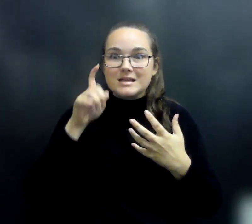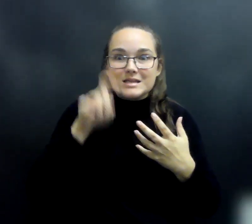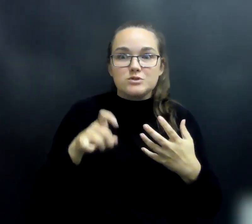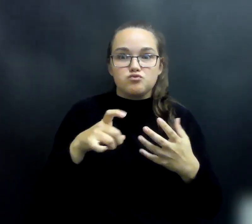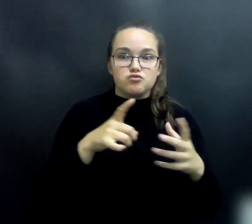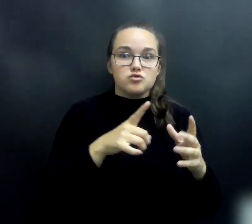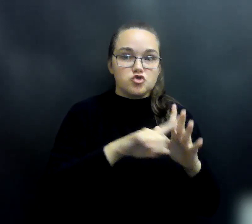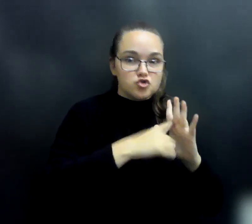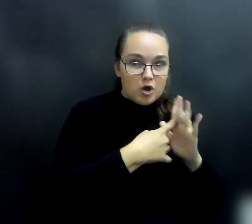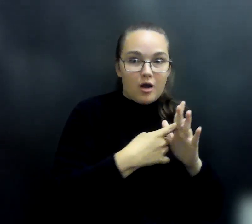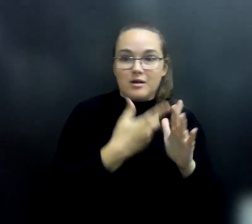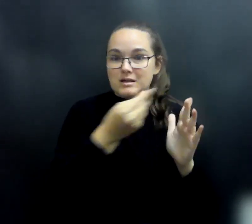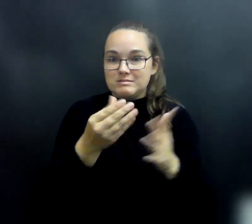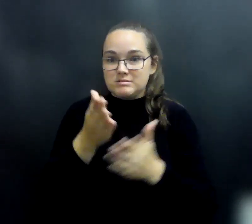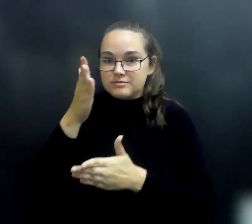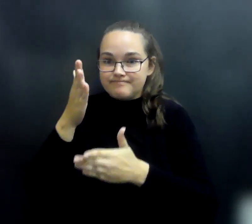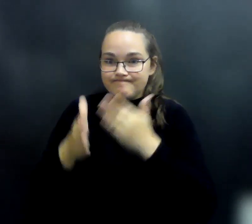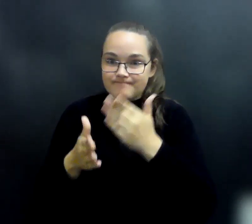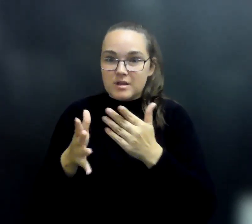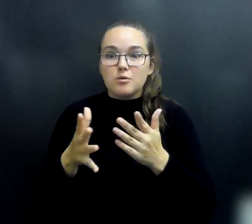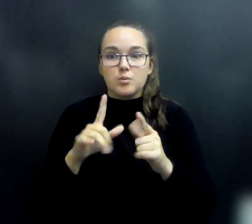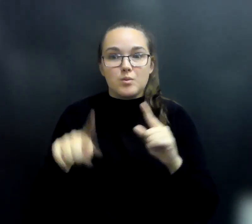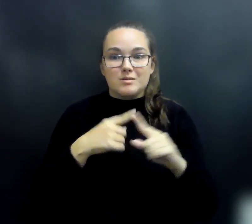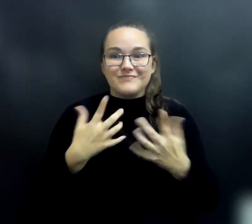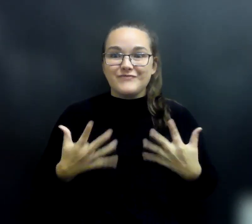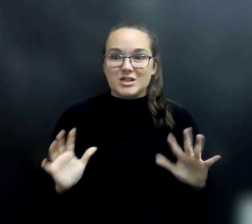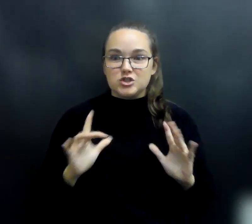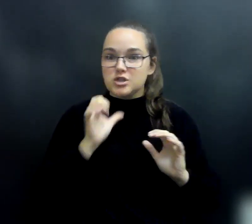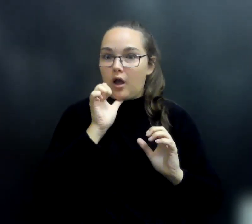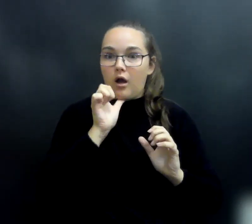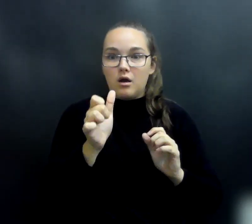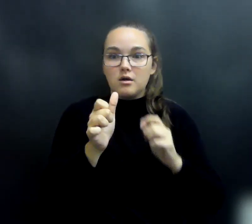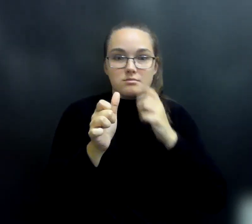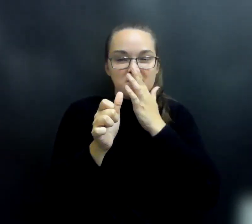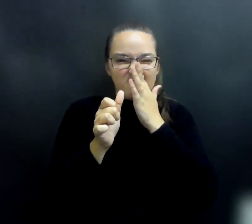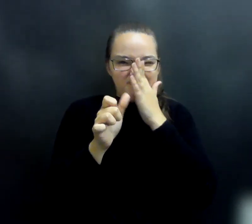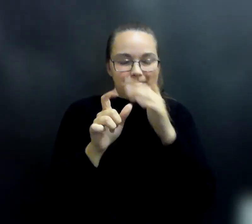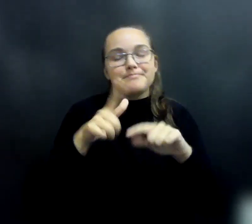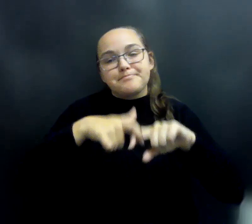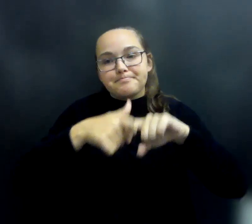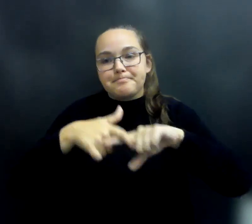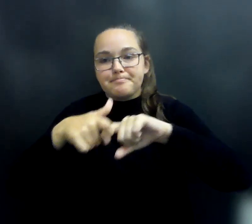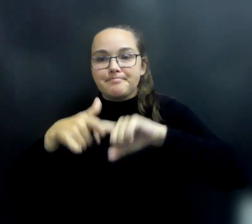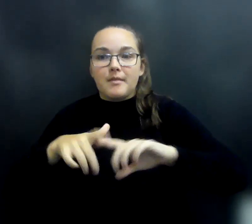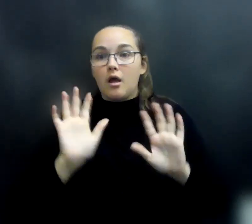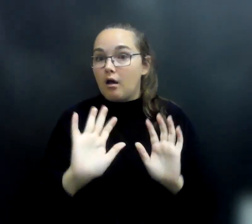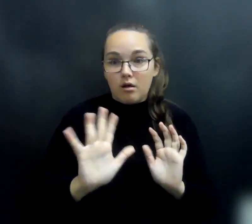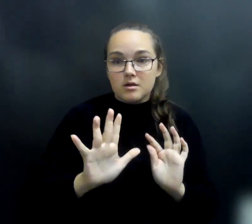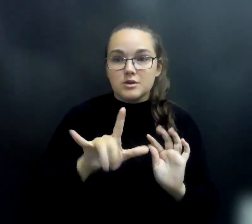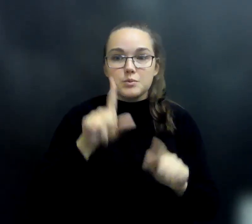ruined. Once, William worked for 16 hours straight. He couldn't even stop to eat, so I